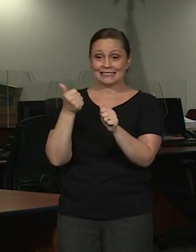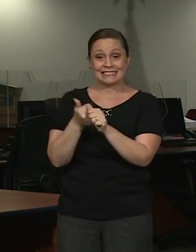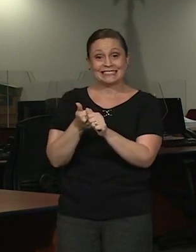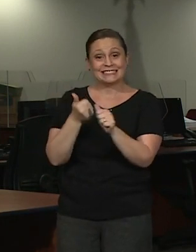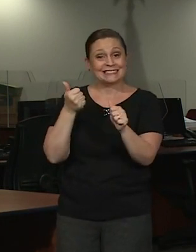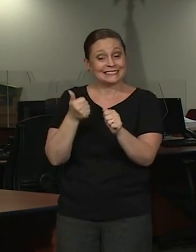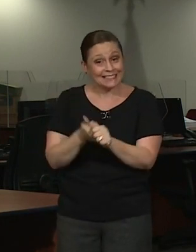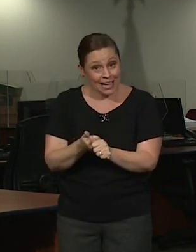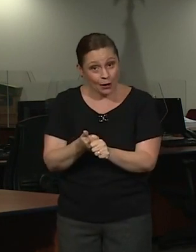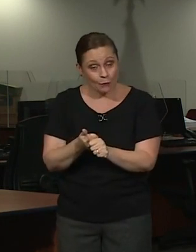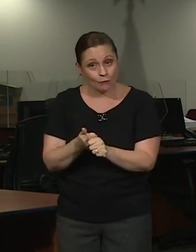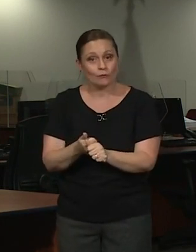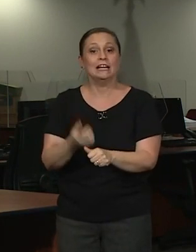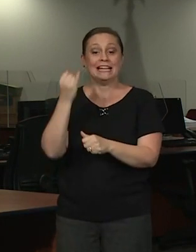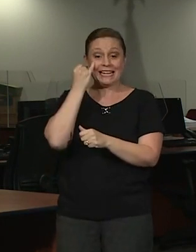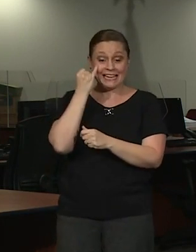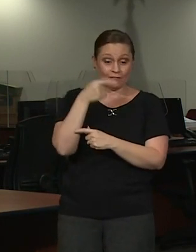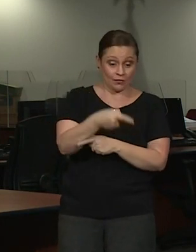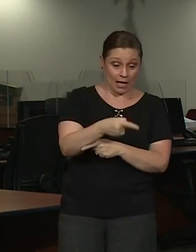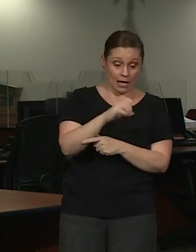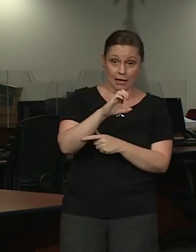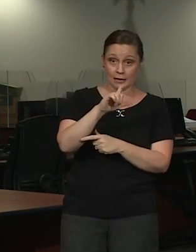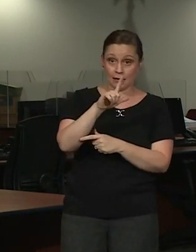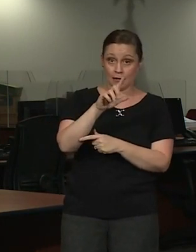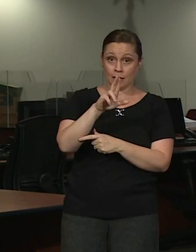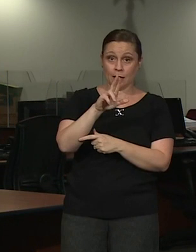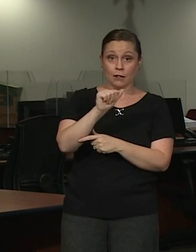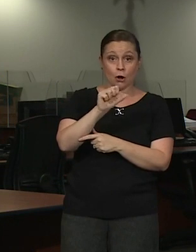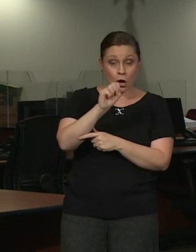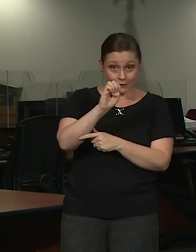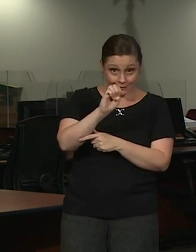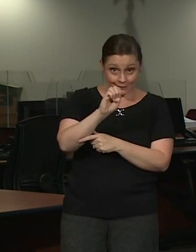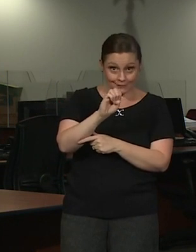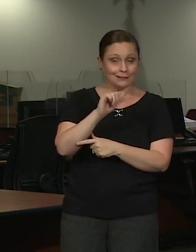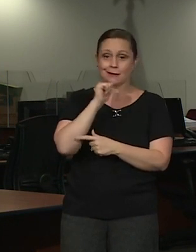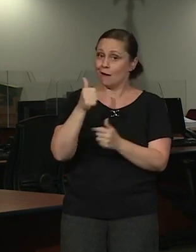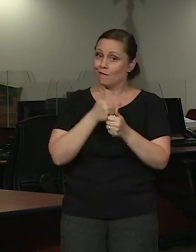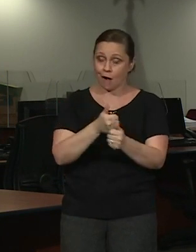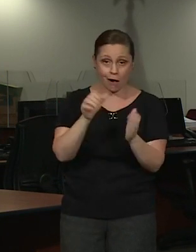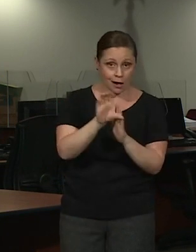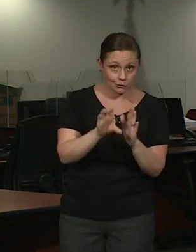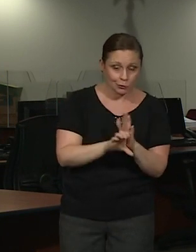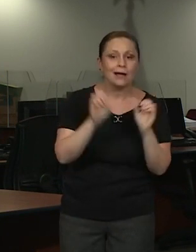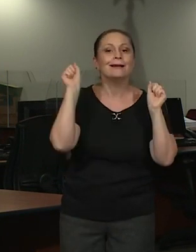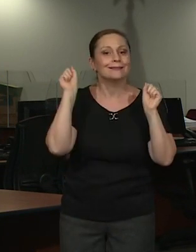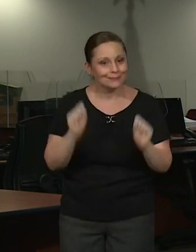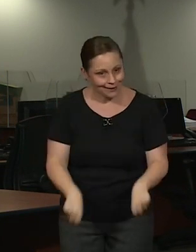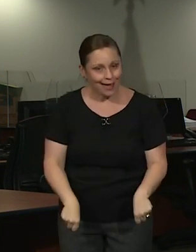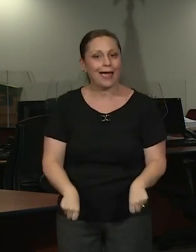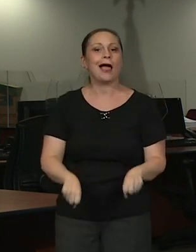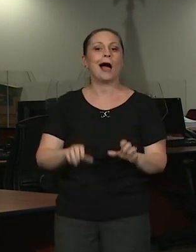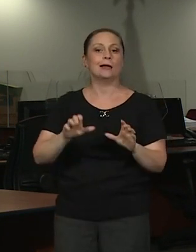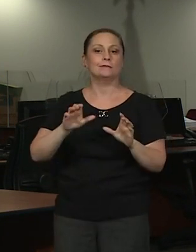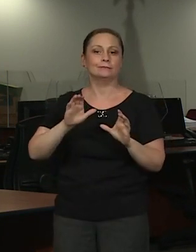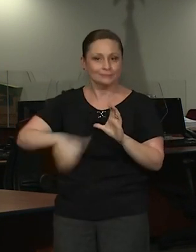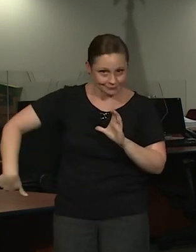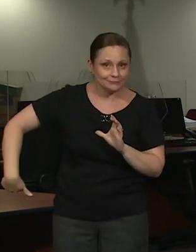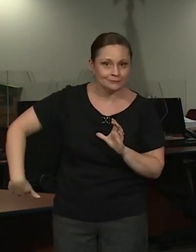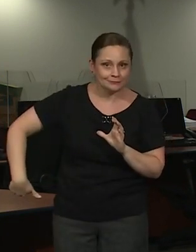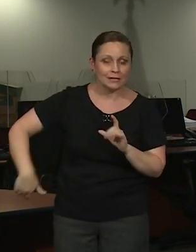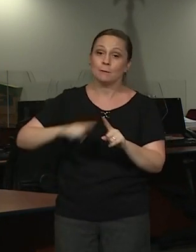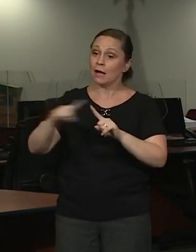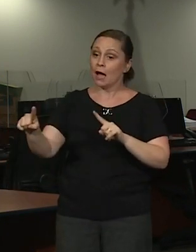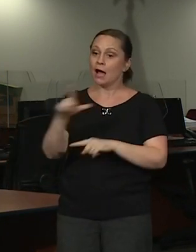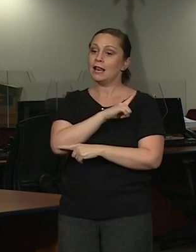that clause, if that clause is found to be unconstitutional, but that will have to either be addressed and changed by the